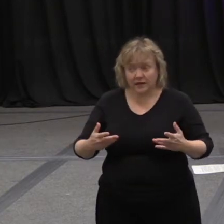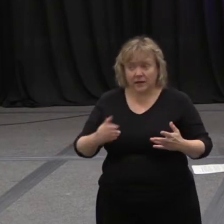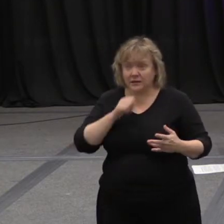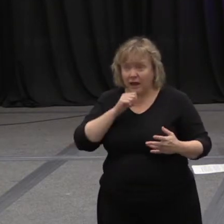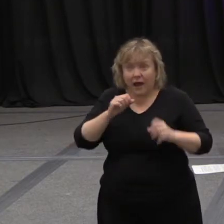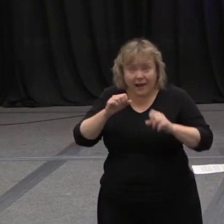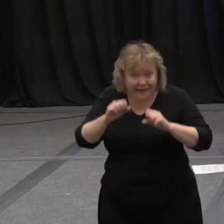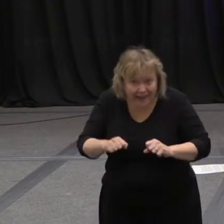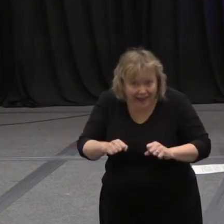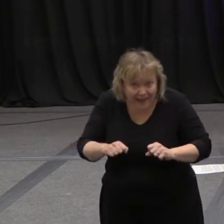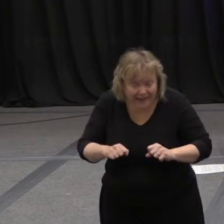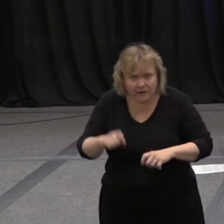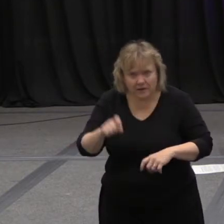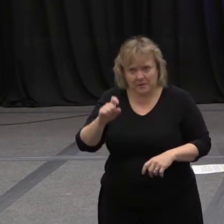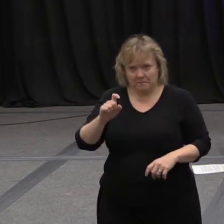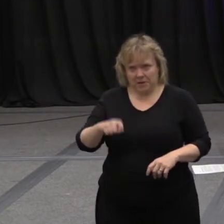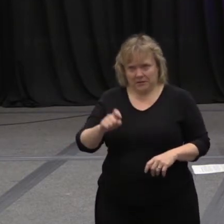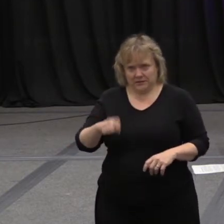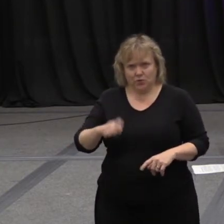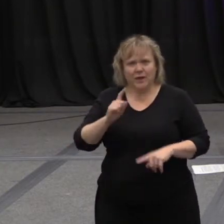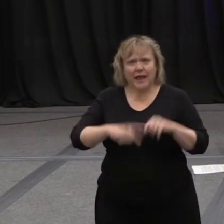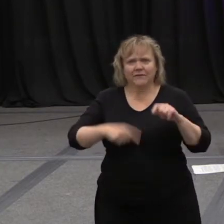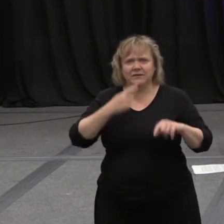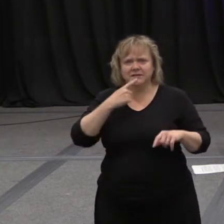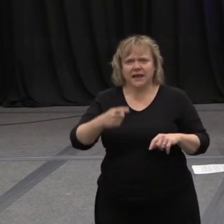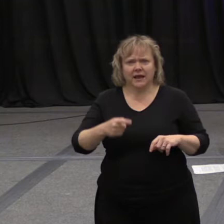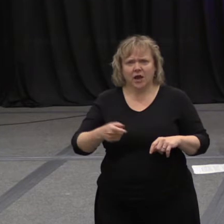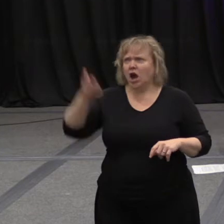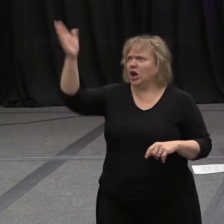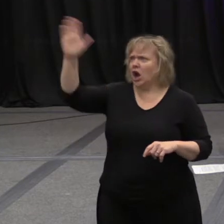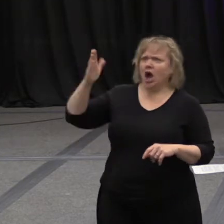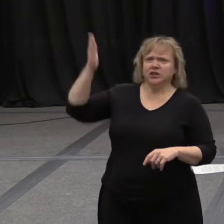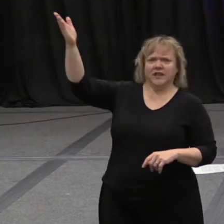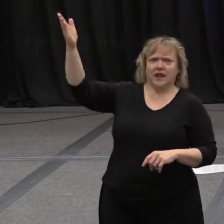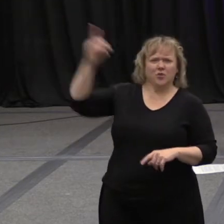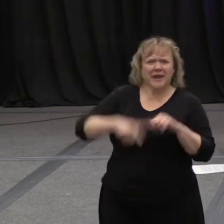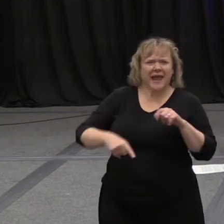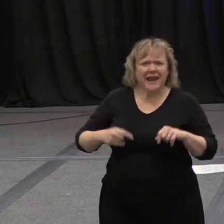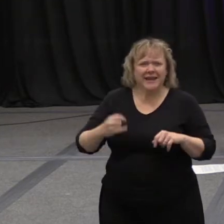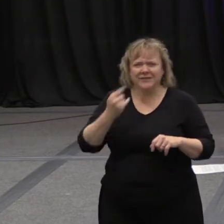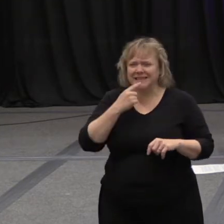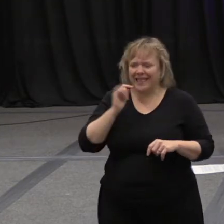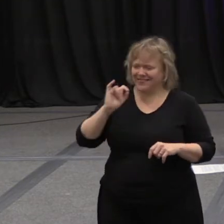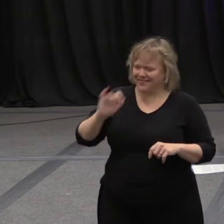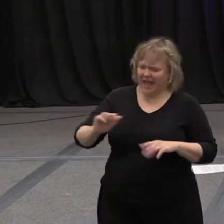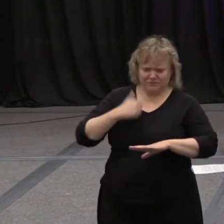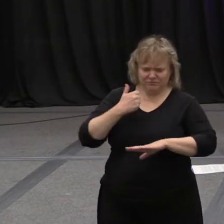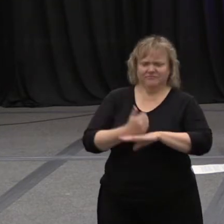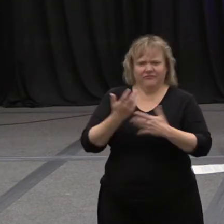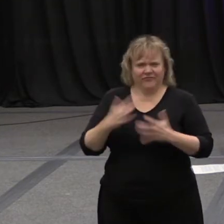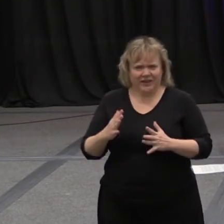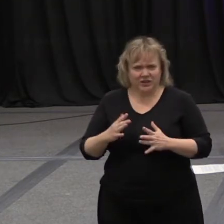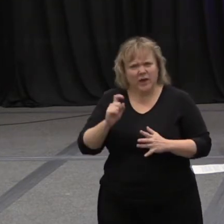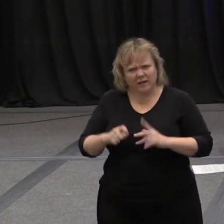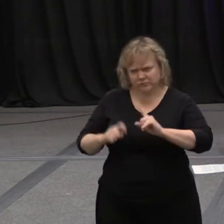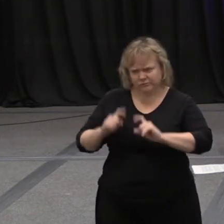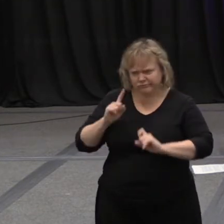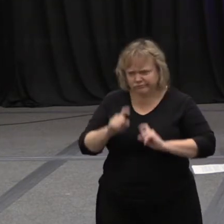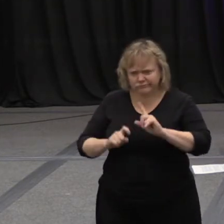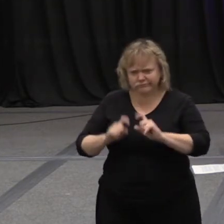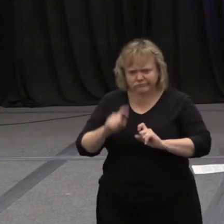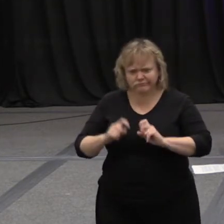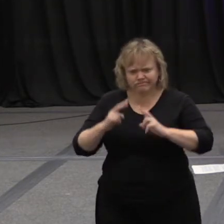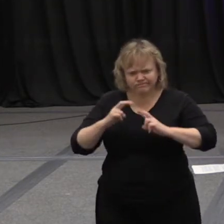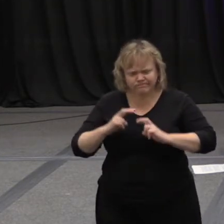settled, because if we do, we'll become complacent. I like that. Because we're seeking people. You know, my parents were seekers,